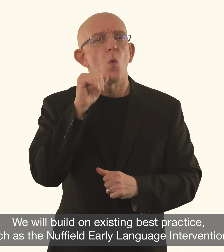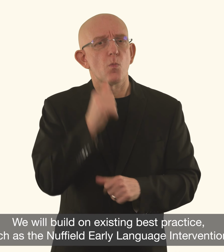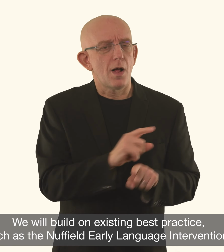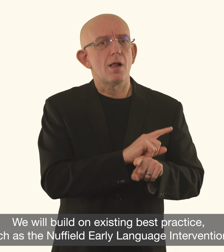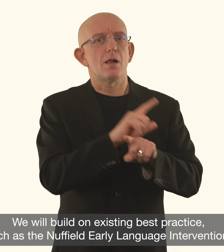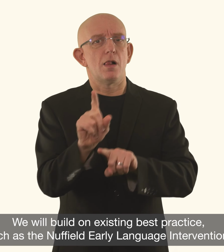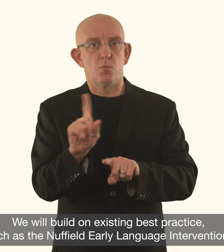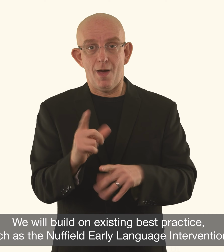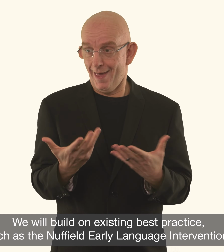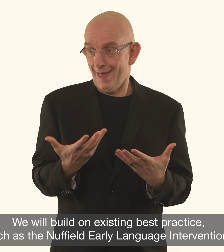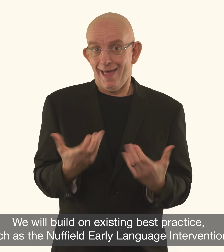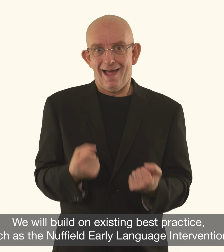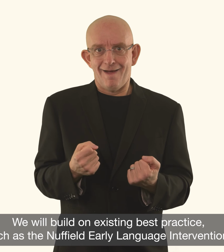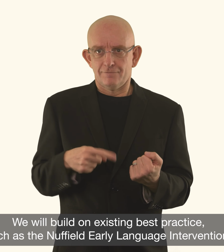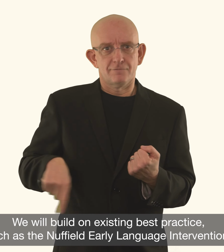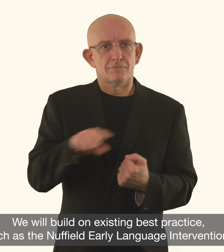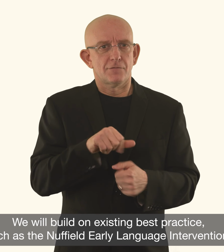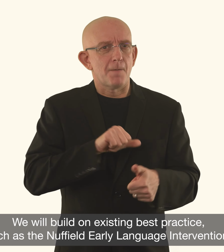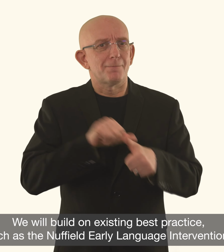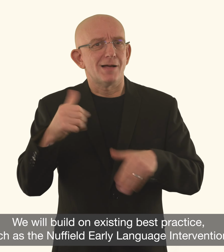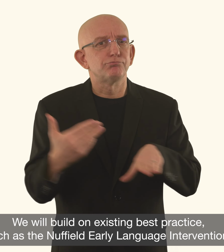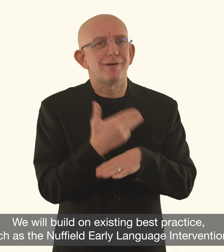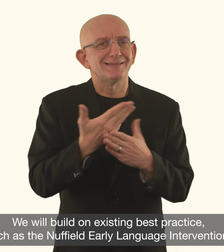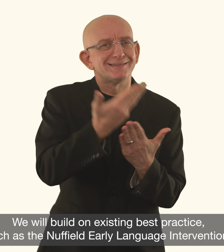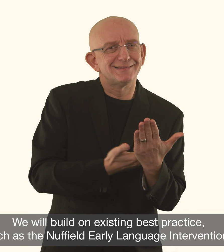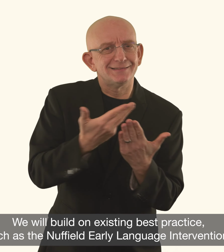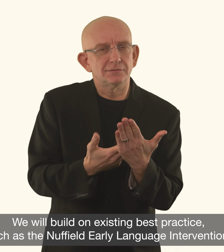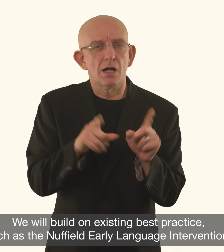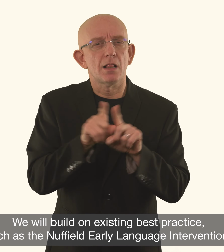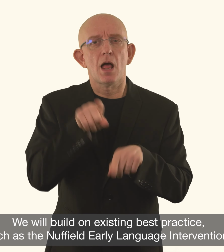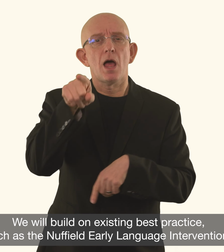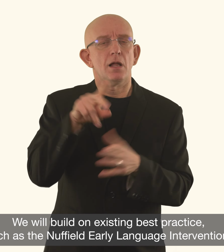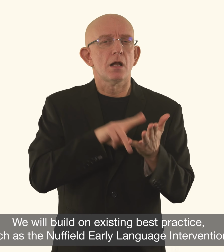We will build on existing best practice, such as the Nuffield early language intervention.